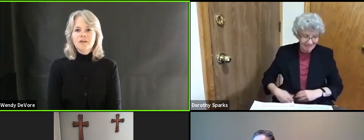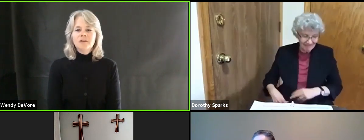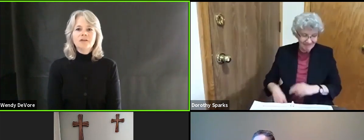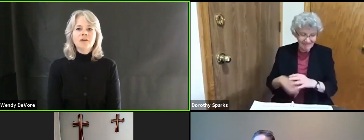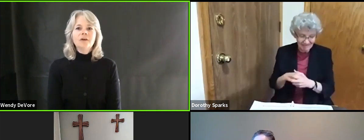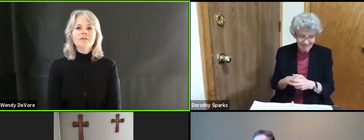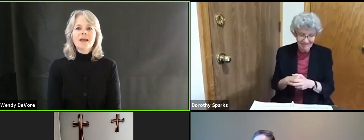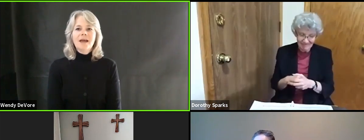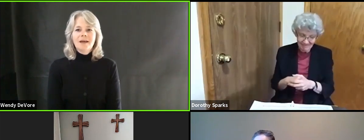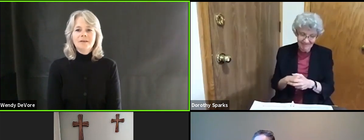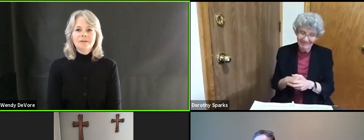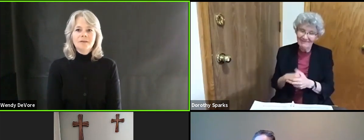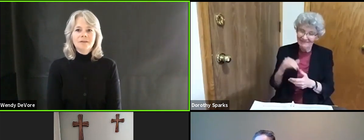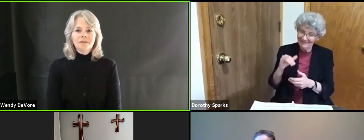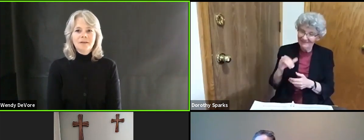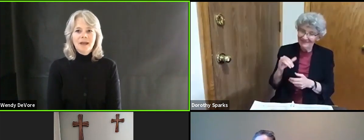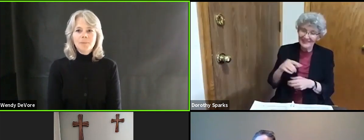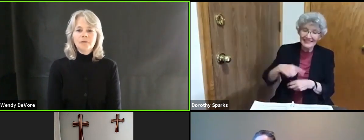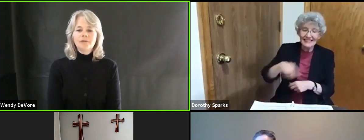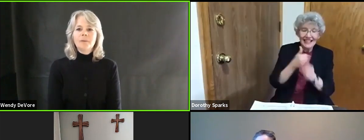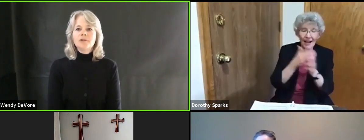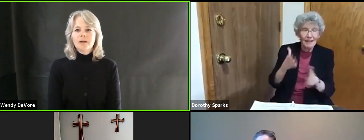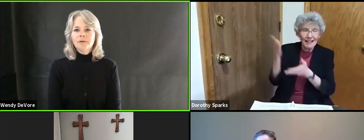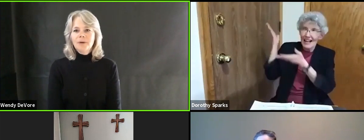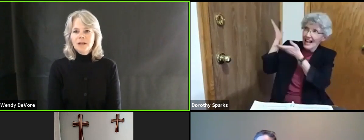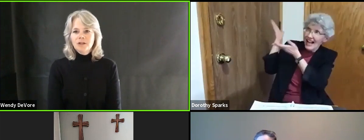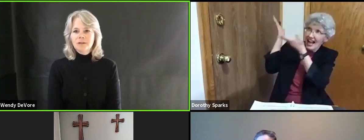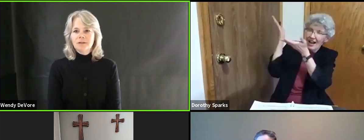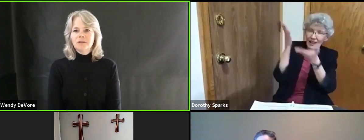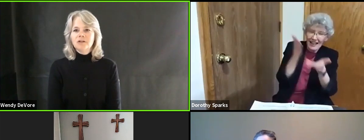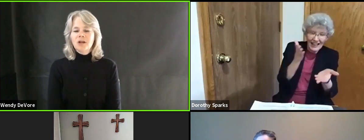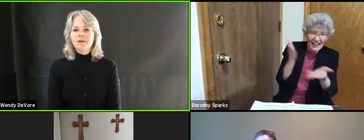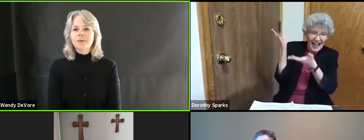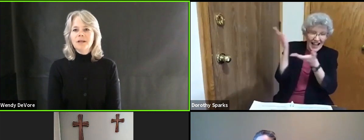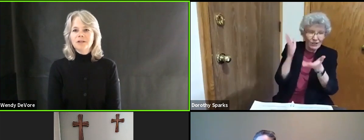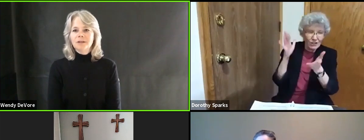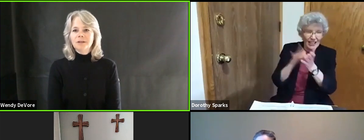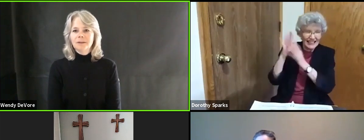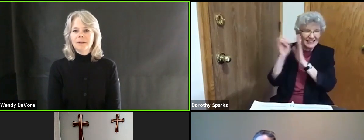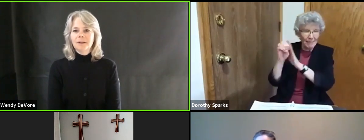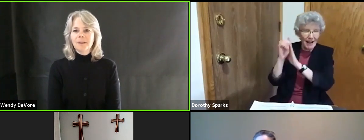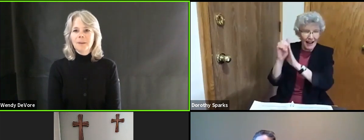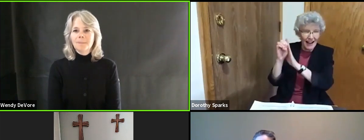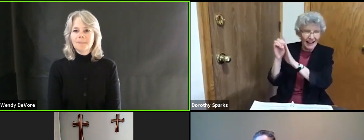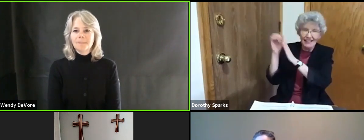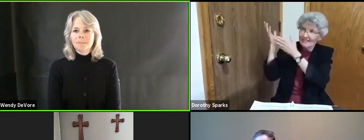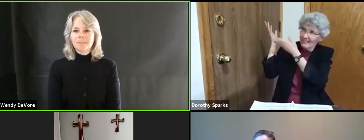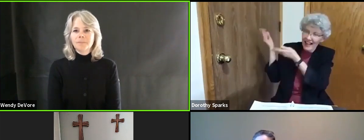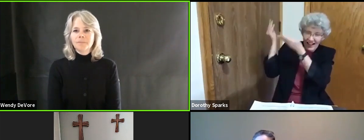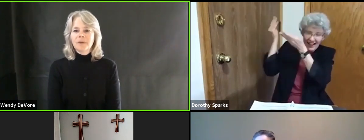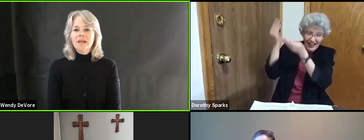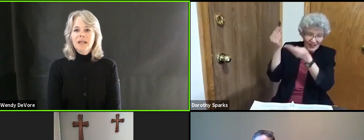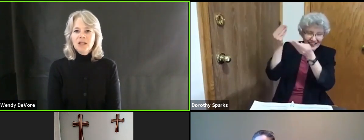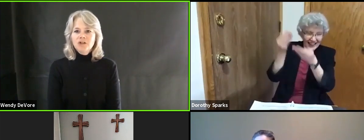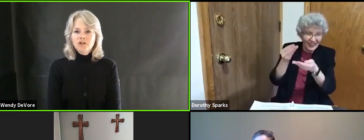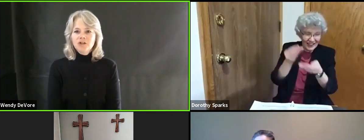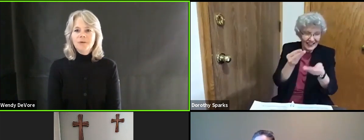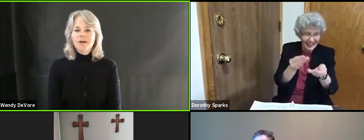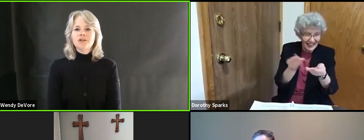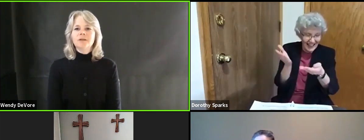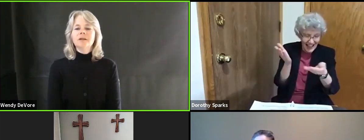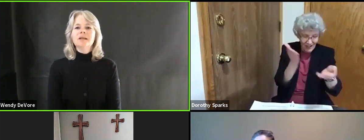And Jesus served as this example from generation to generation. And